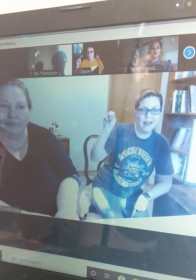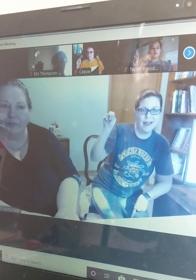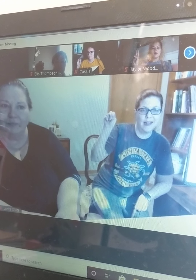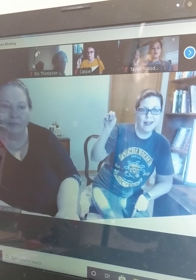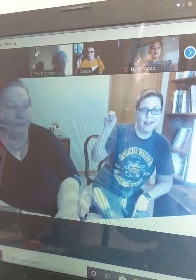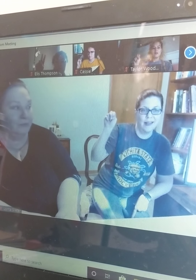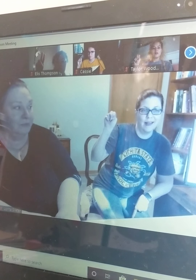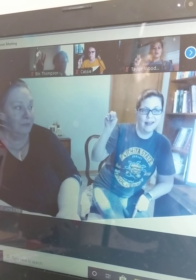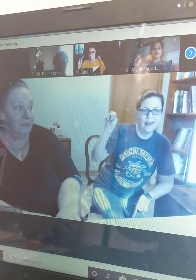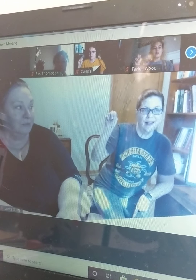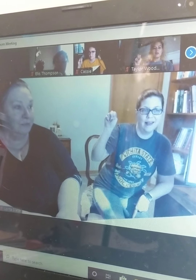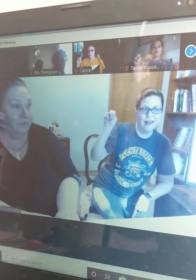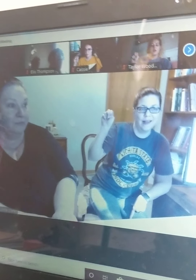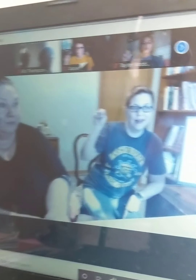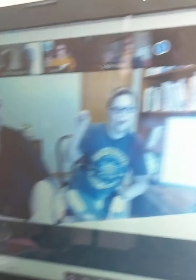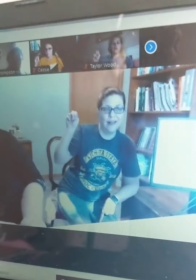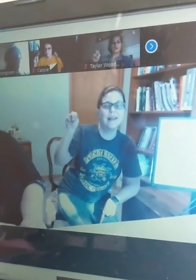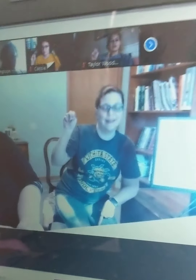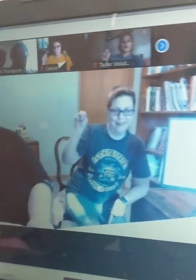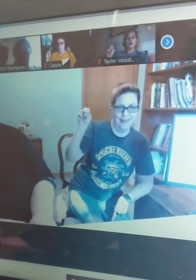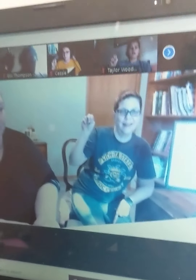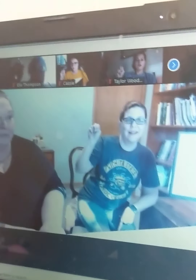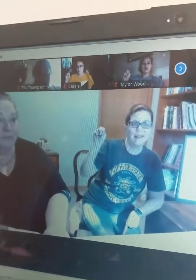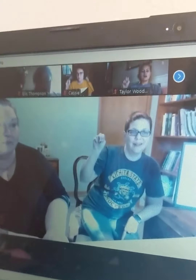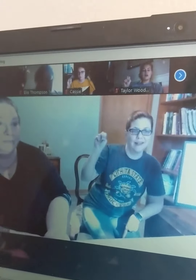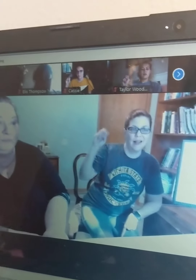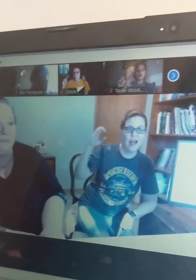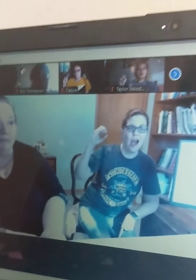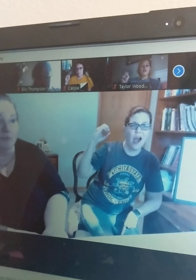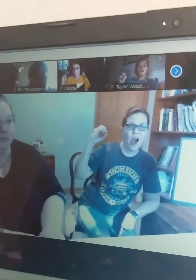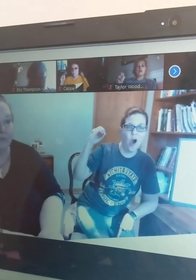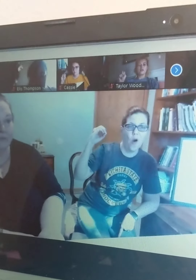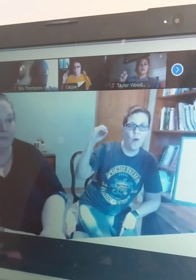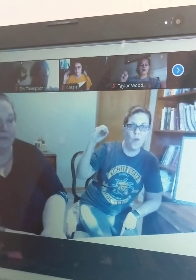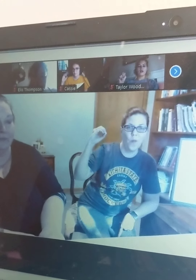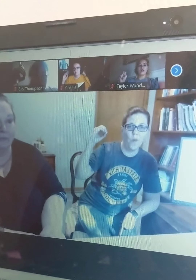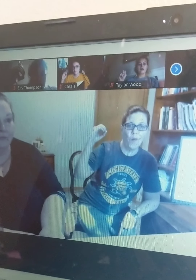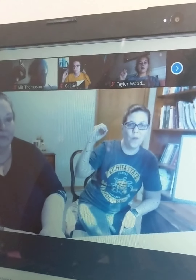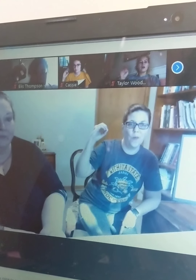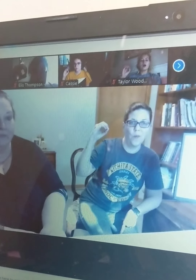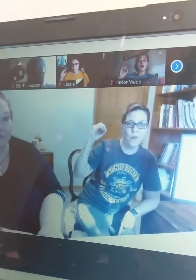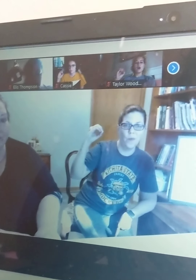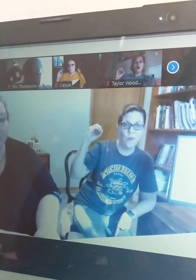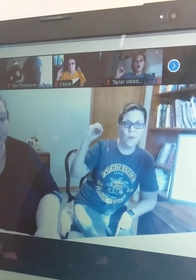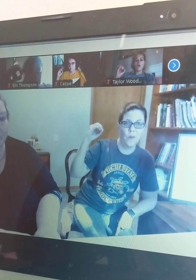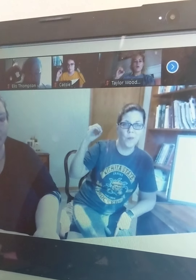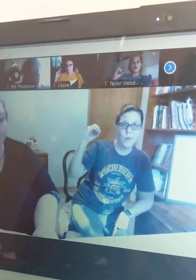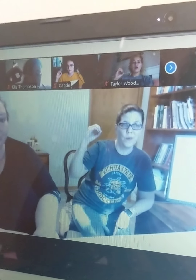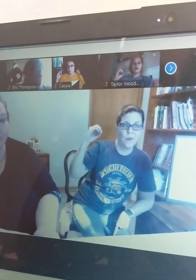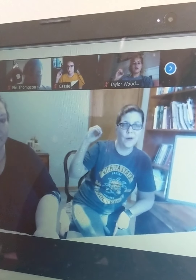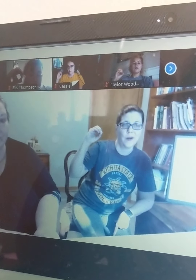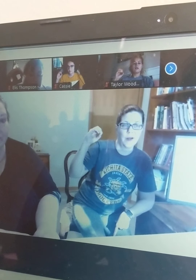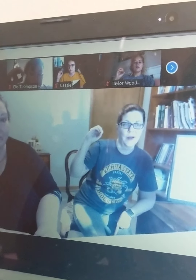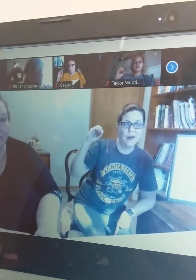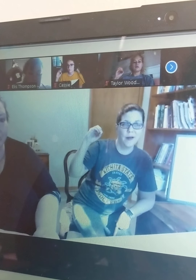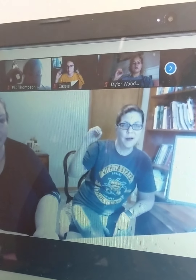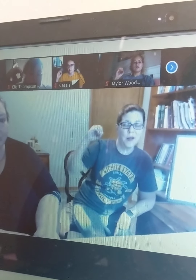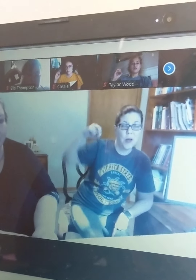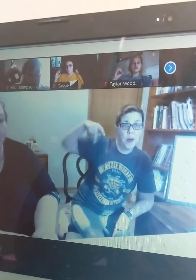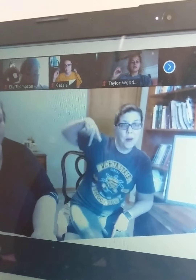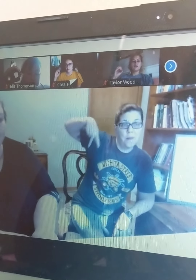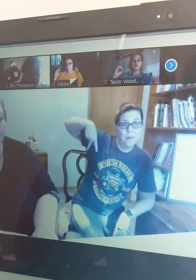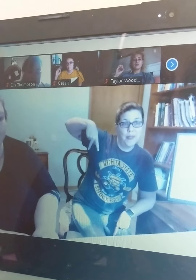Okay, yeah, you do that. Drop your N. 2 fingers. N. Yeah. Whoever's talking to. O.